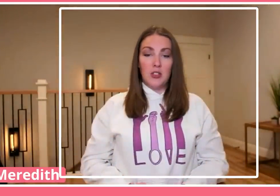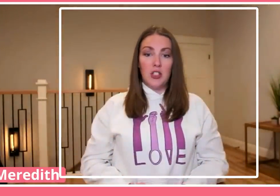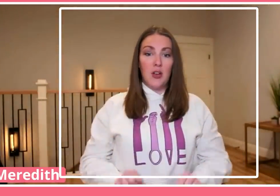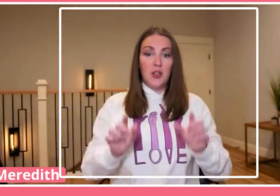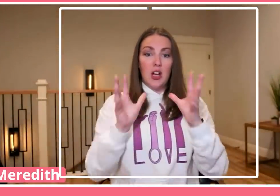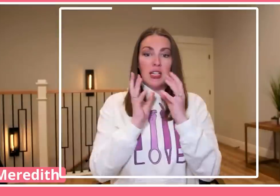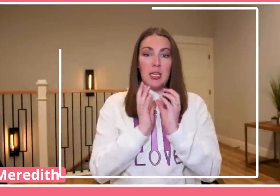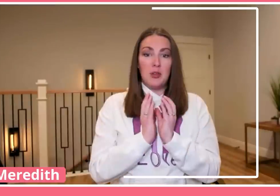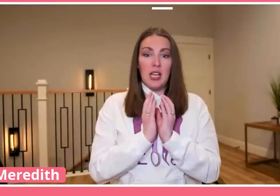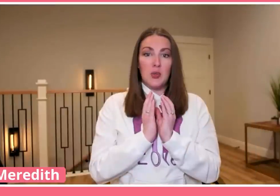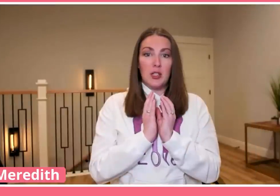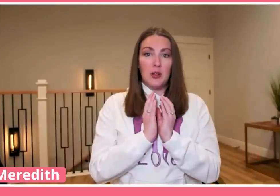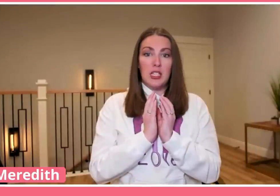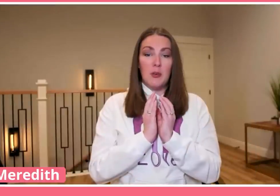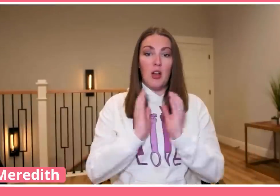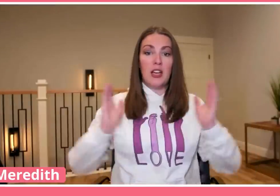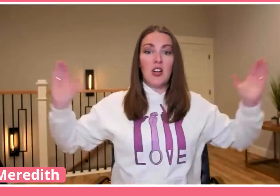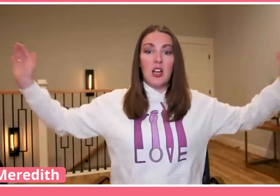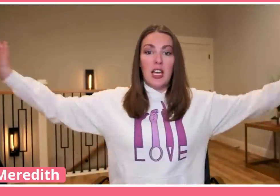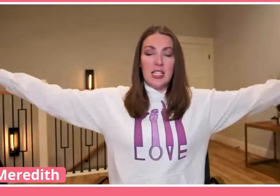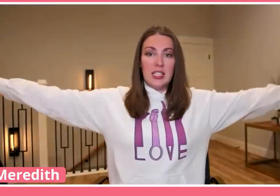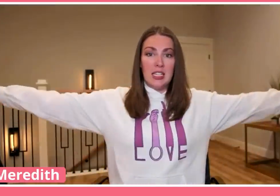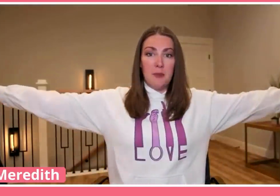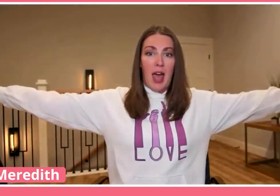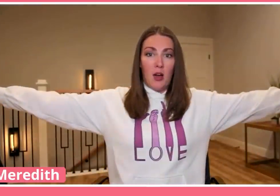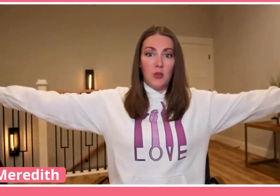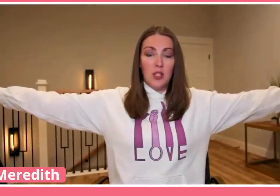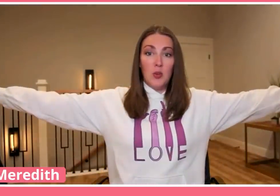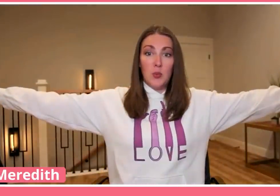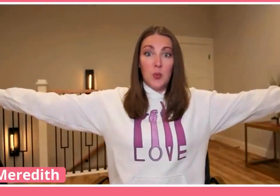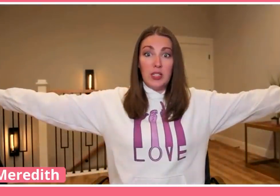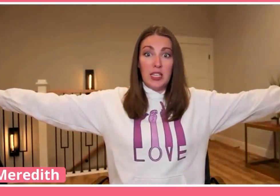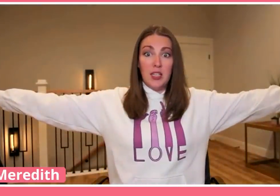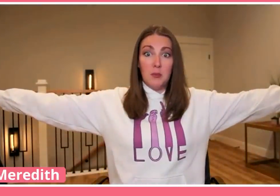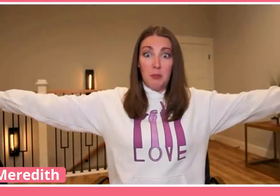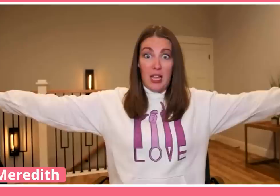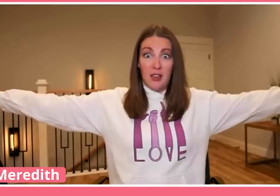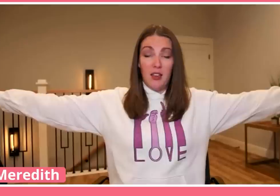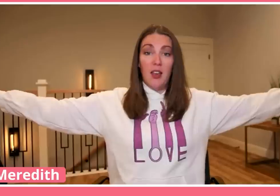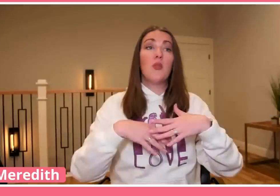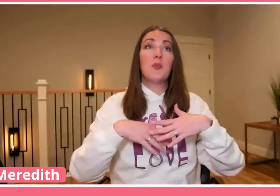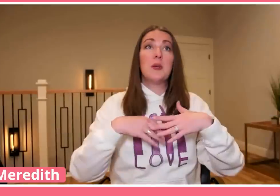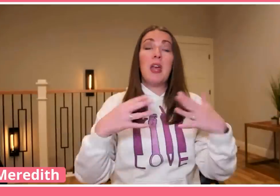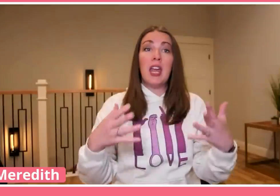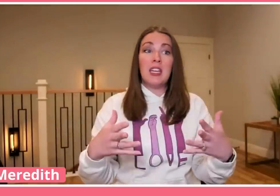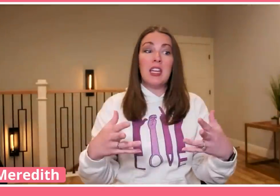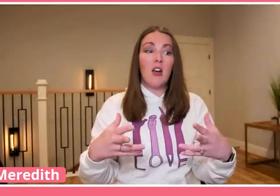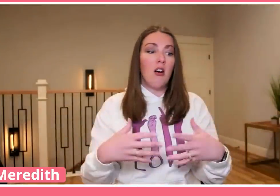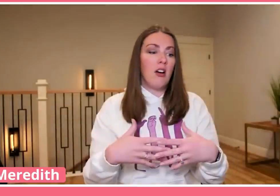yourself. You're not going to keep your signs really, really small, and you're not going to extend them out really big. Depending on